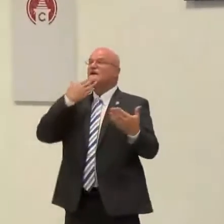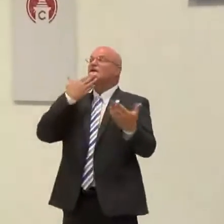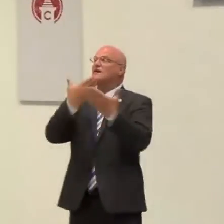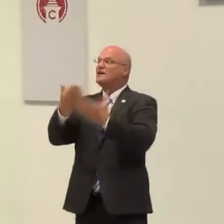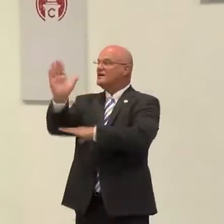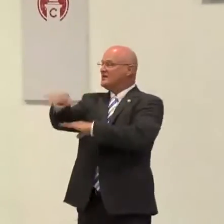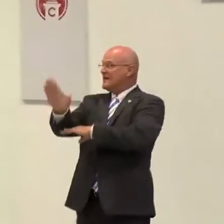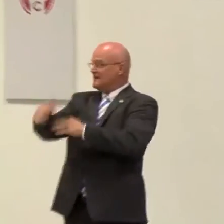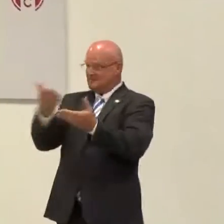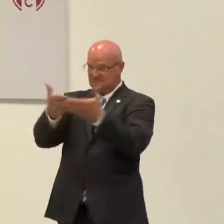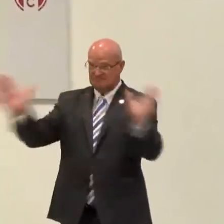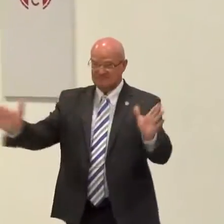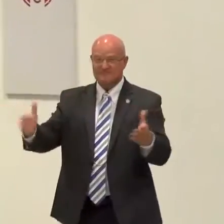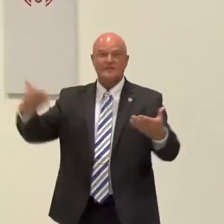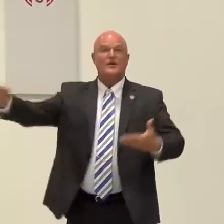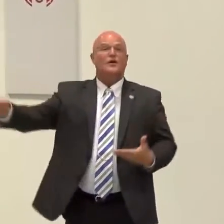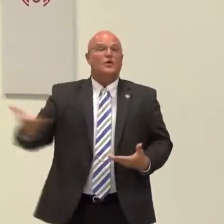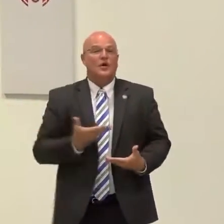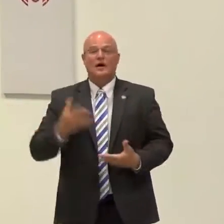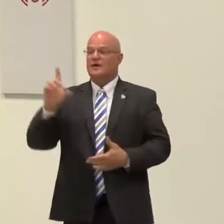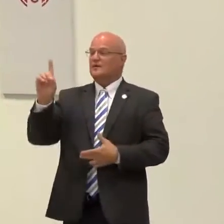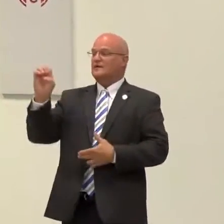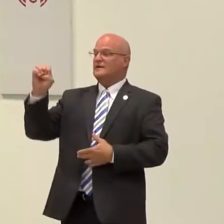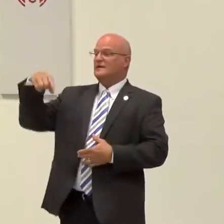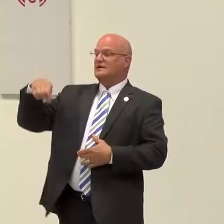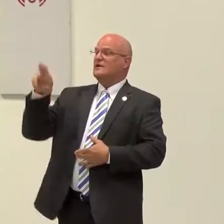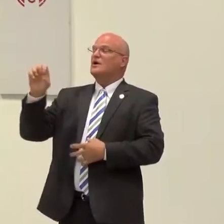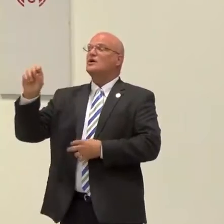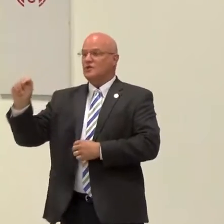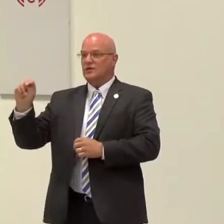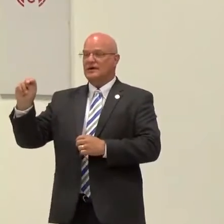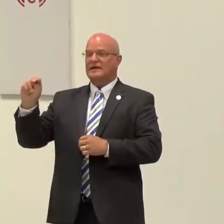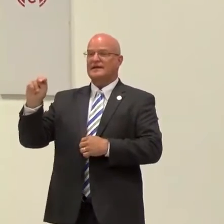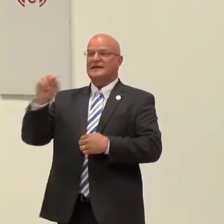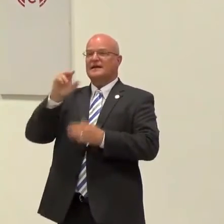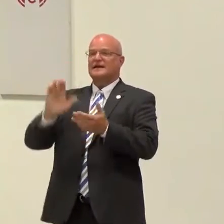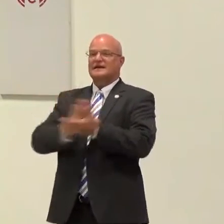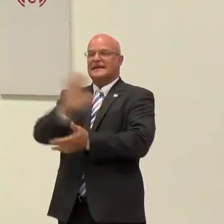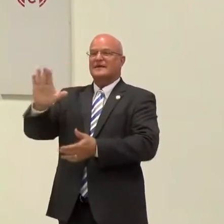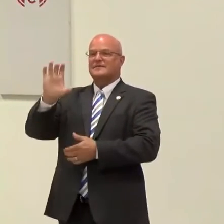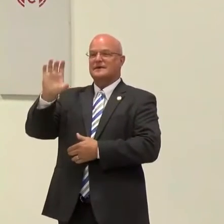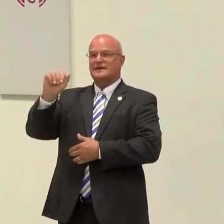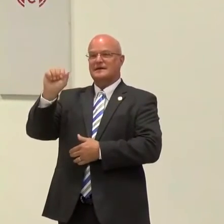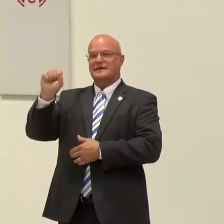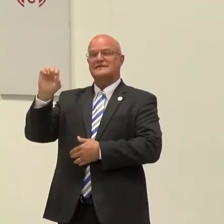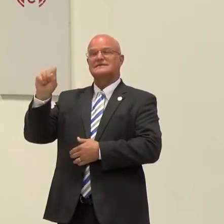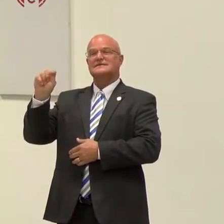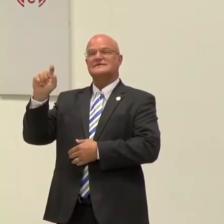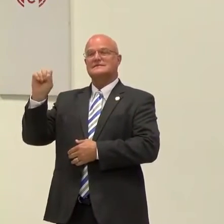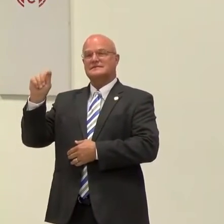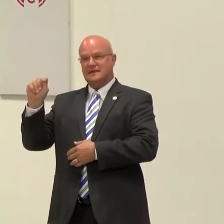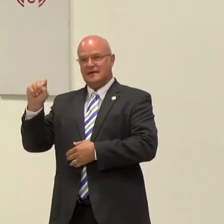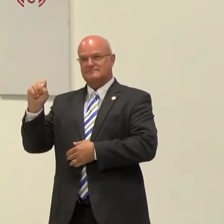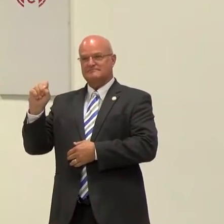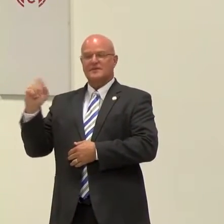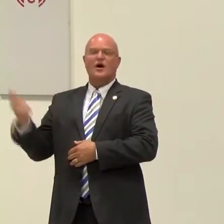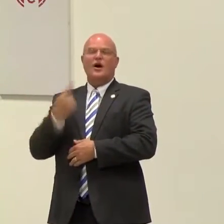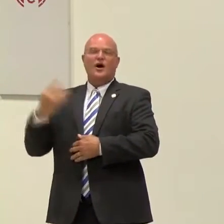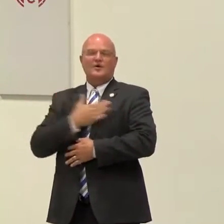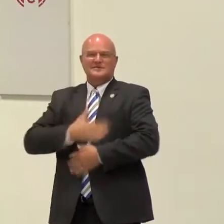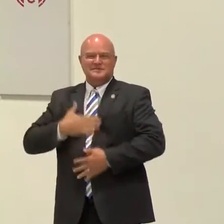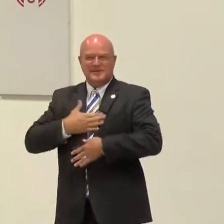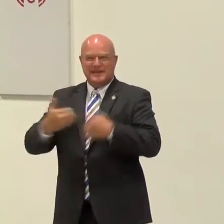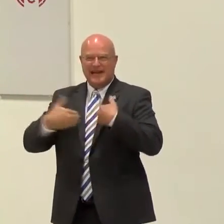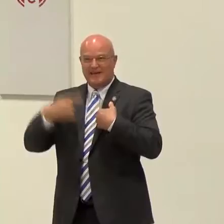Well, good afternoon, everyone, and welcome to the DeQueen campus of UA Casa Hutchinson. It's always a pleasure when we